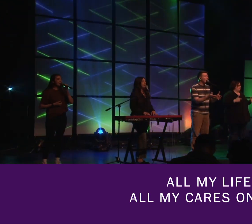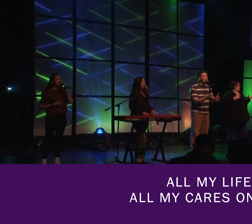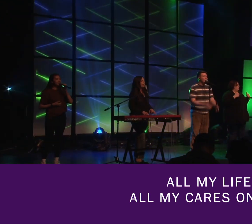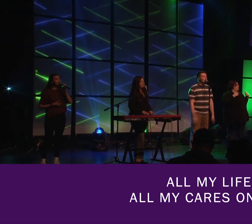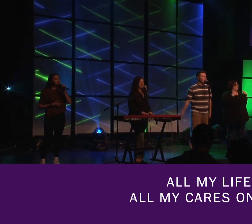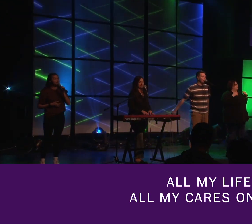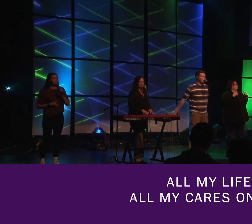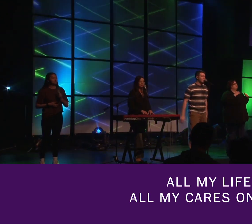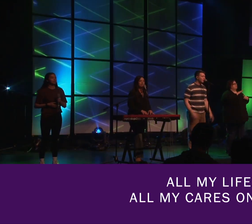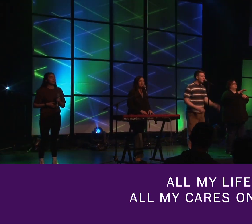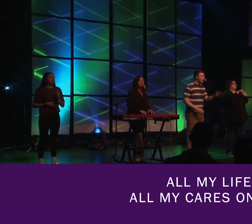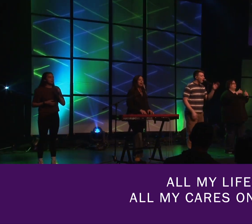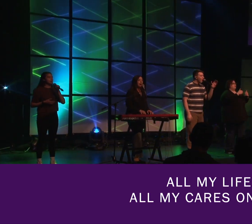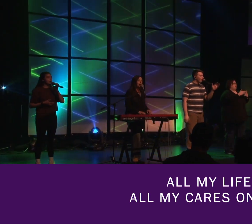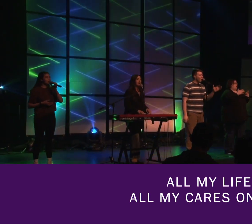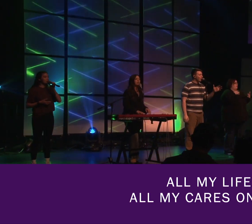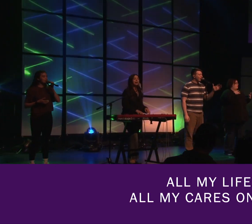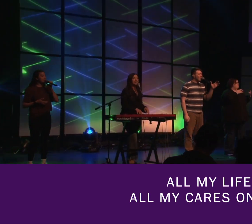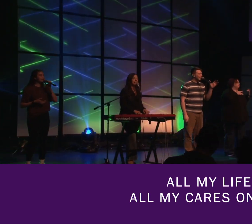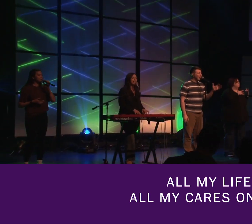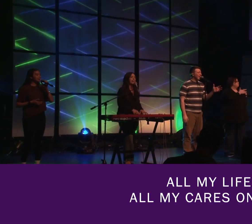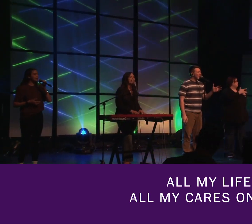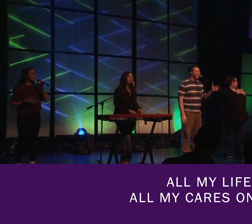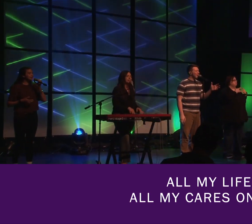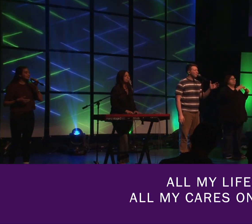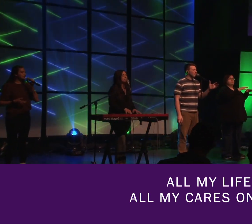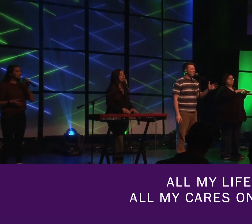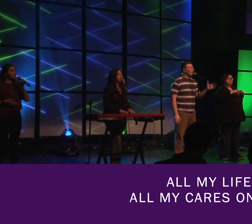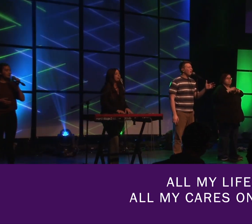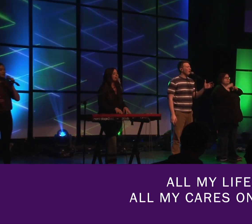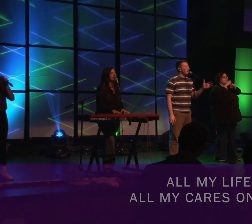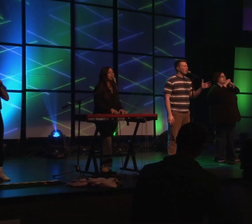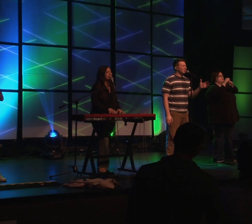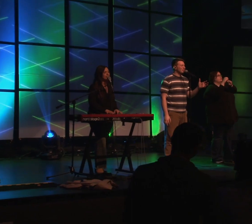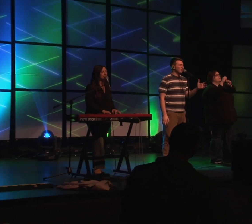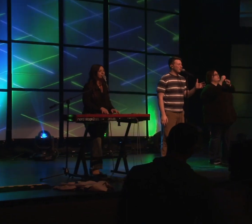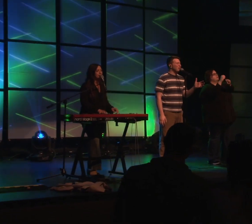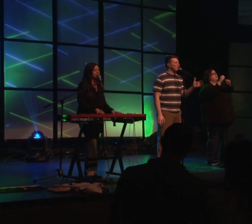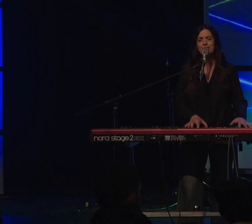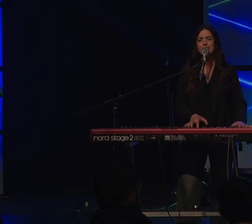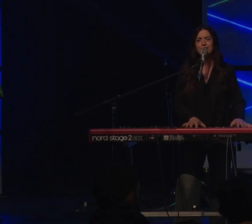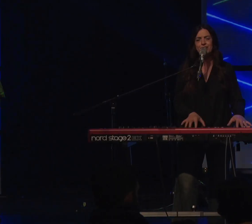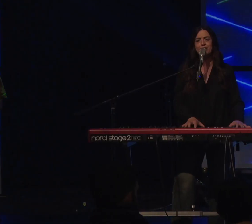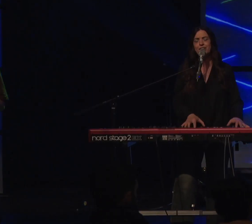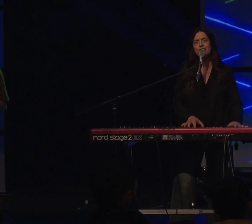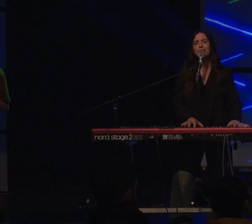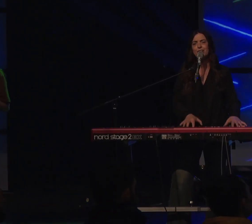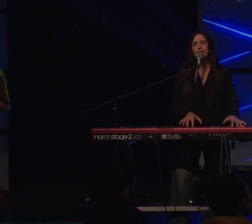life, all my cares on you.